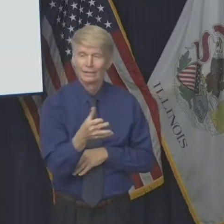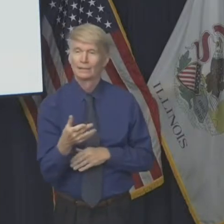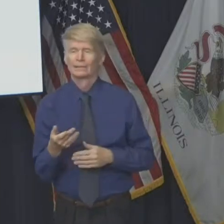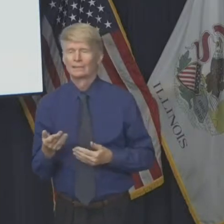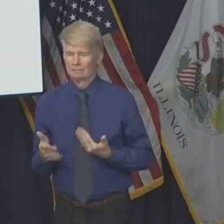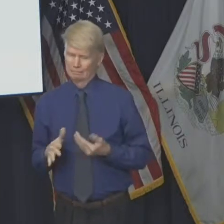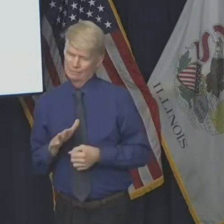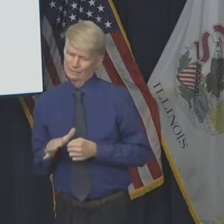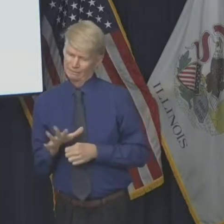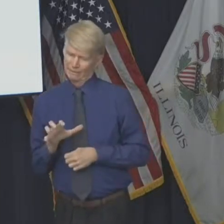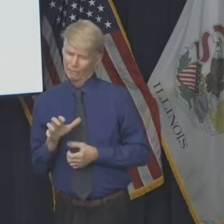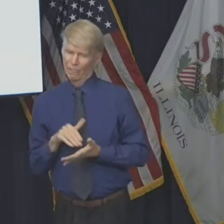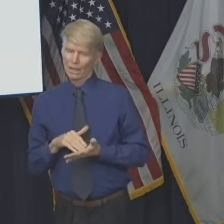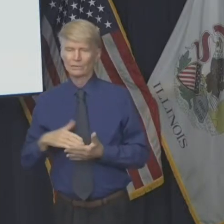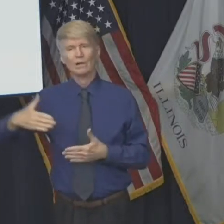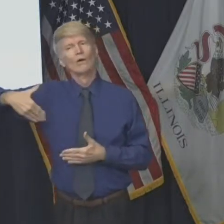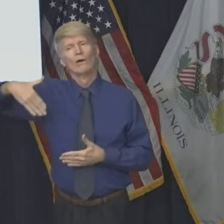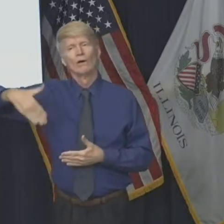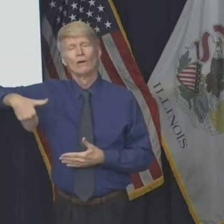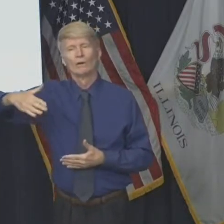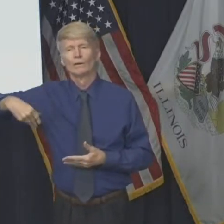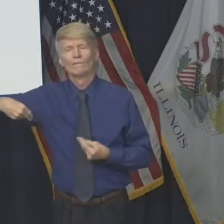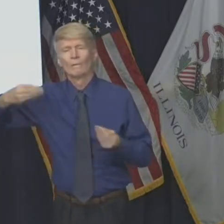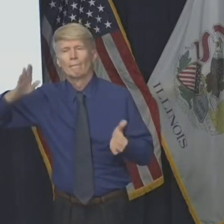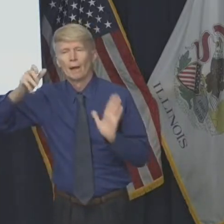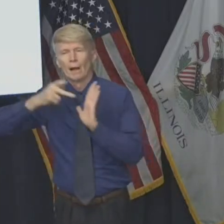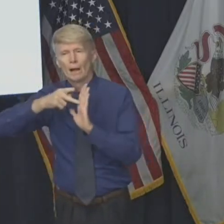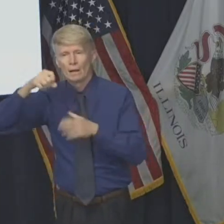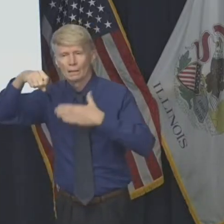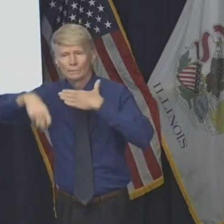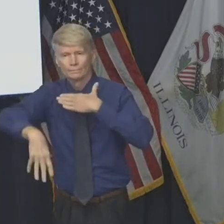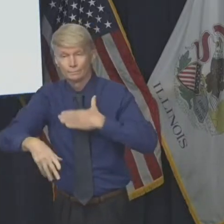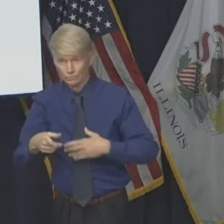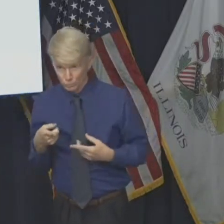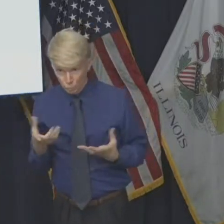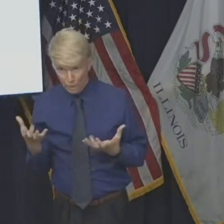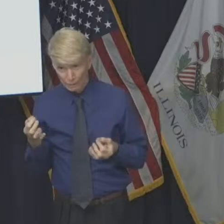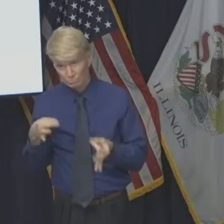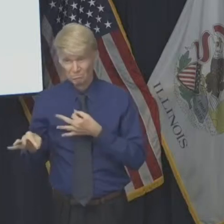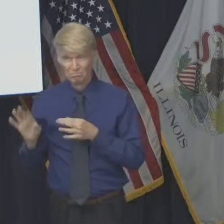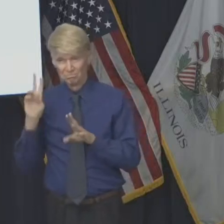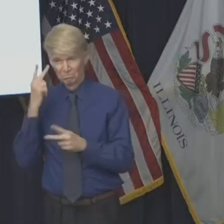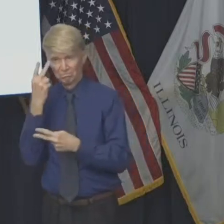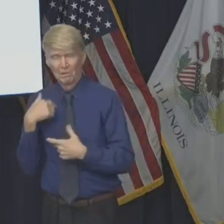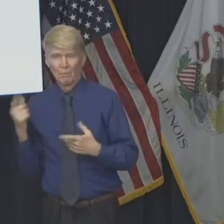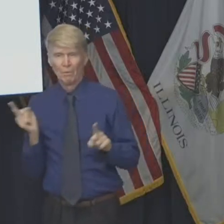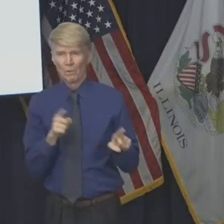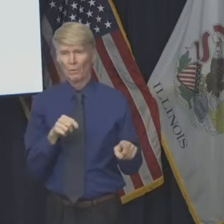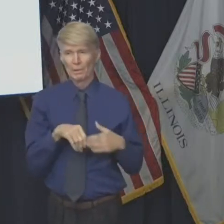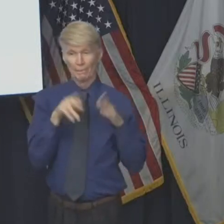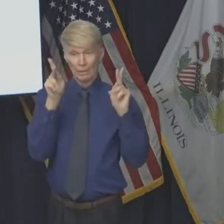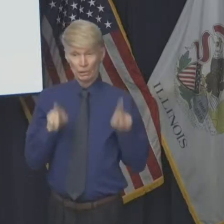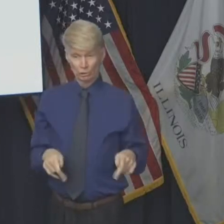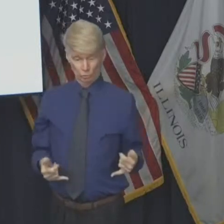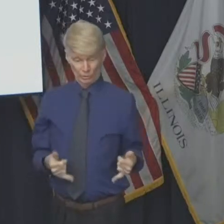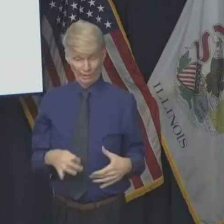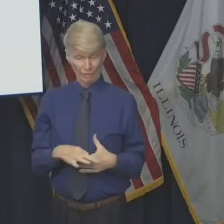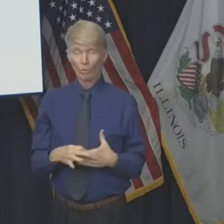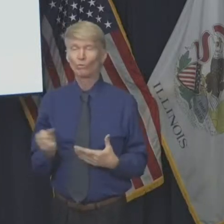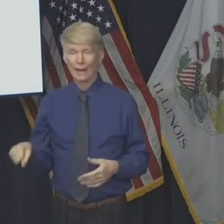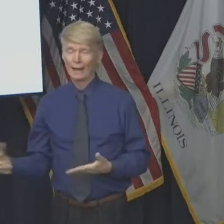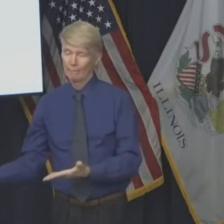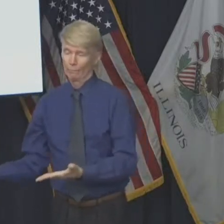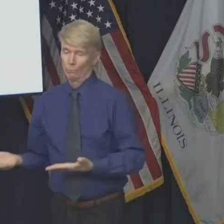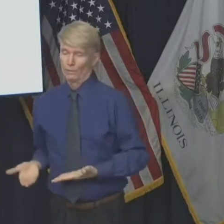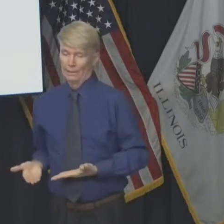those ballots are still out there, and you want to vote in person, you can either bring your ballot with you and you can simply